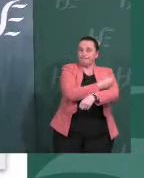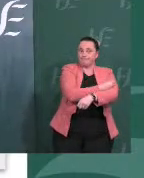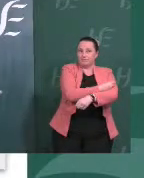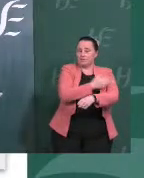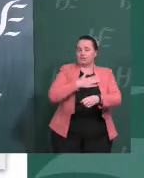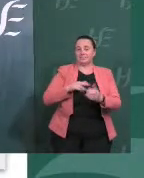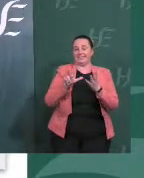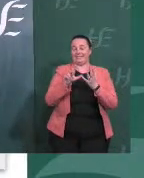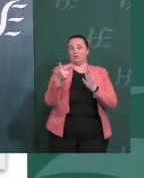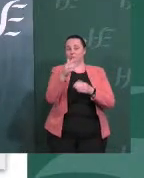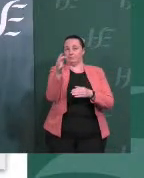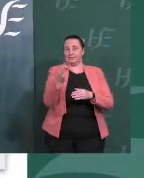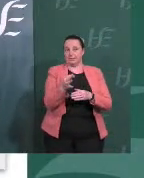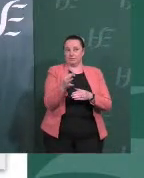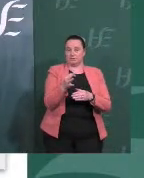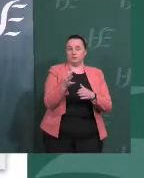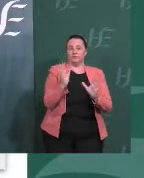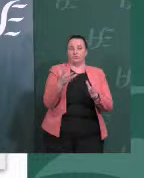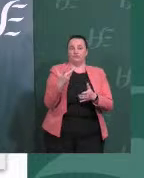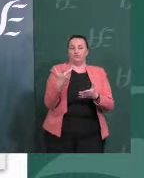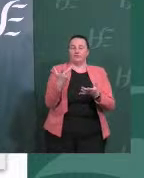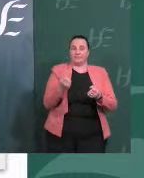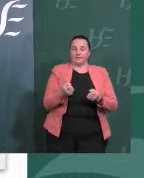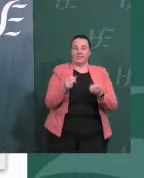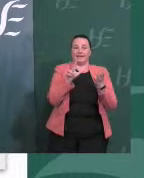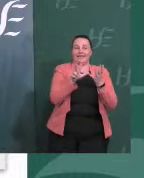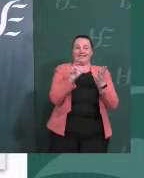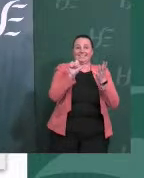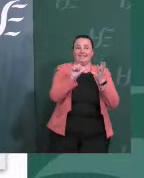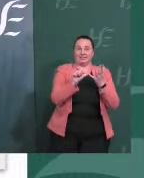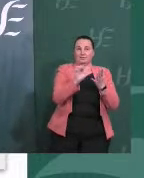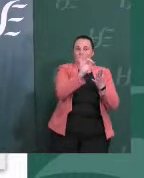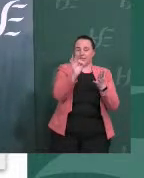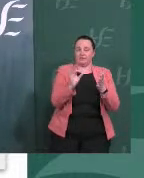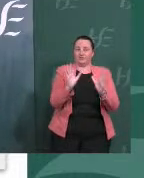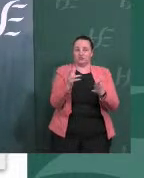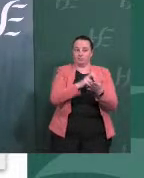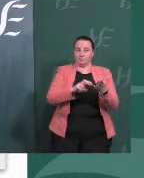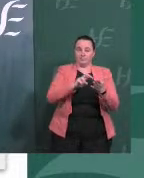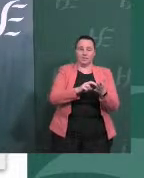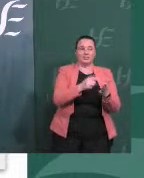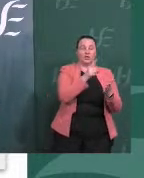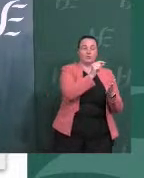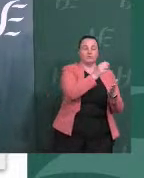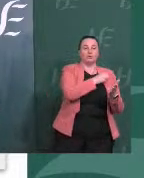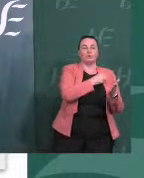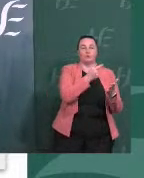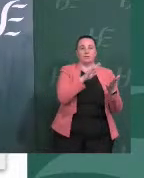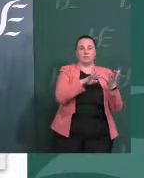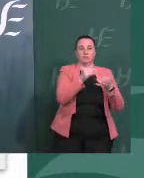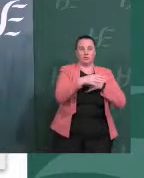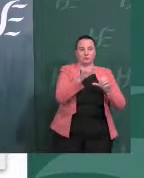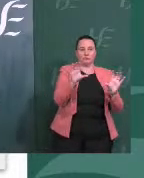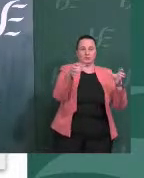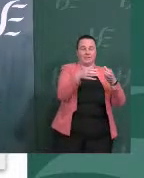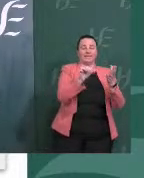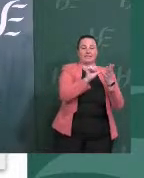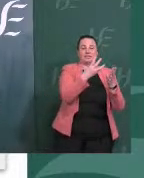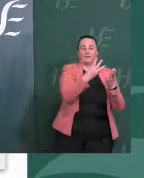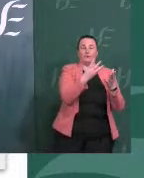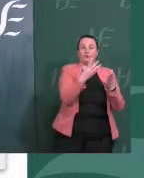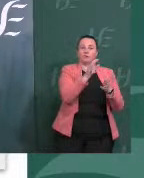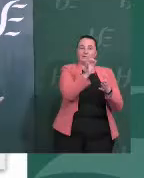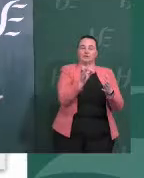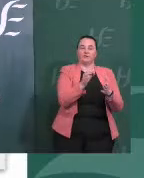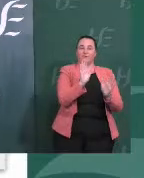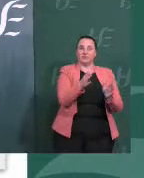just the 82% who received dose 1, 86% have registered. Likewise for 2029, although 64% have received